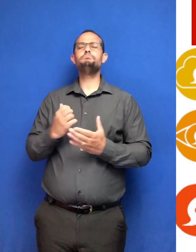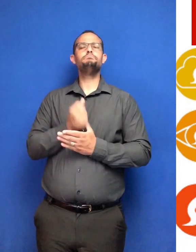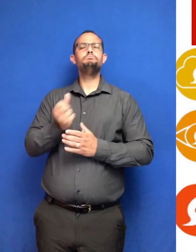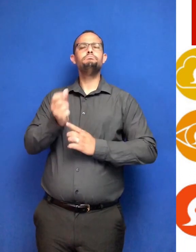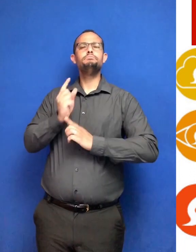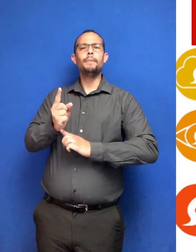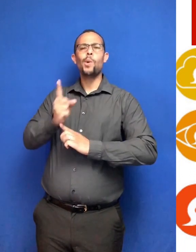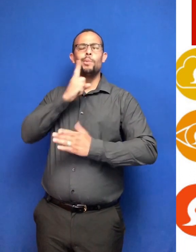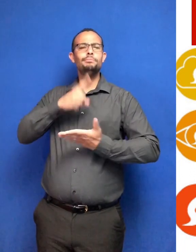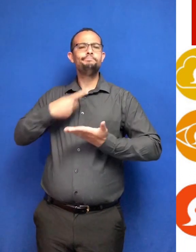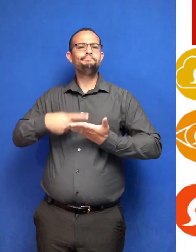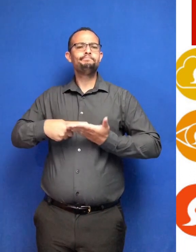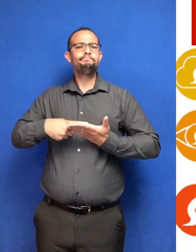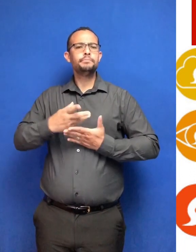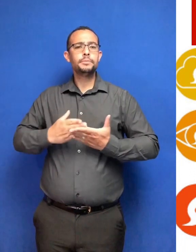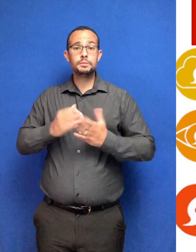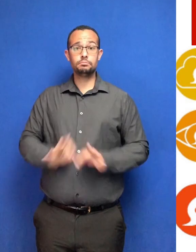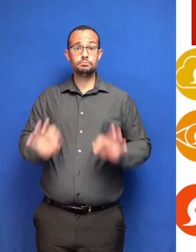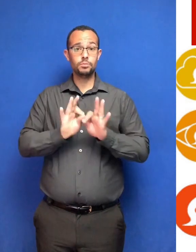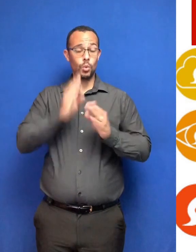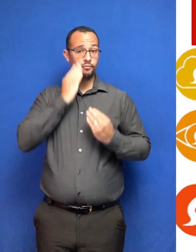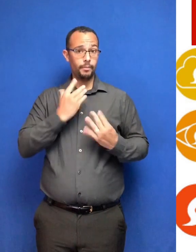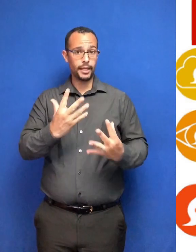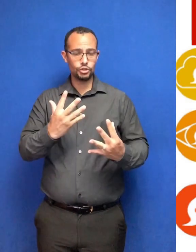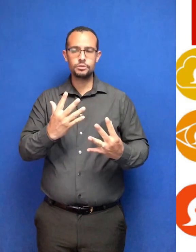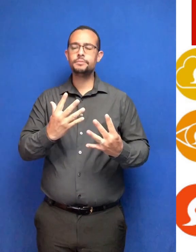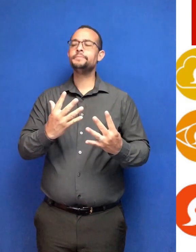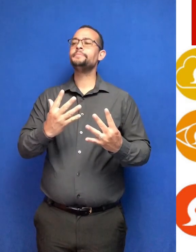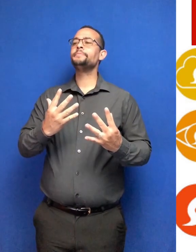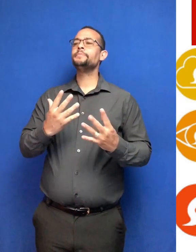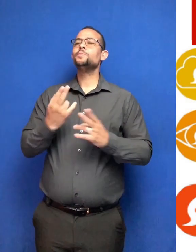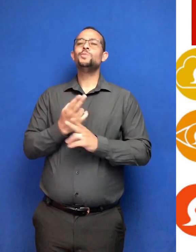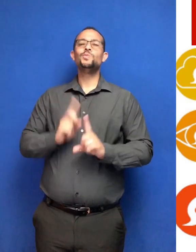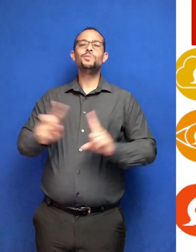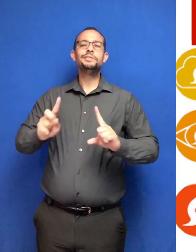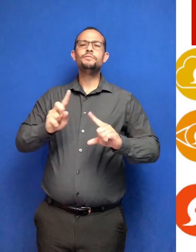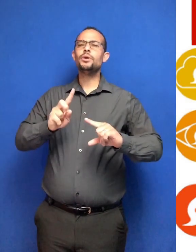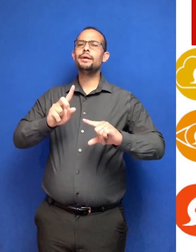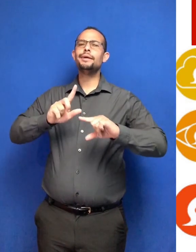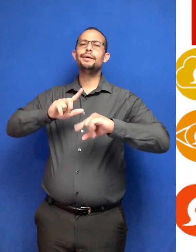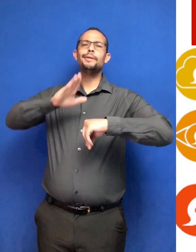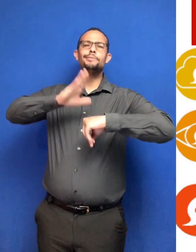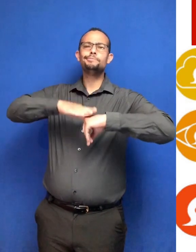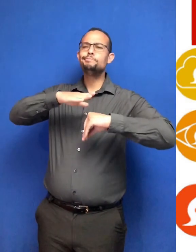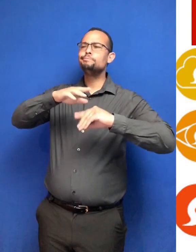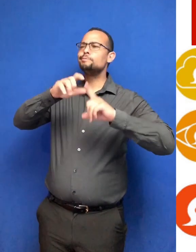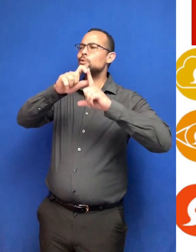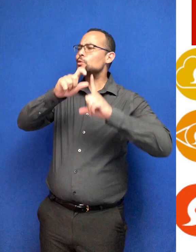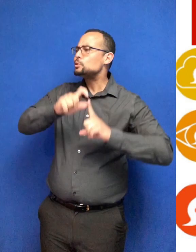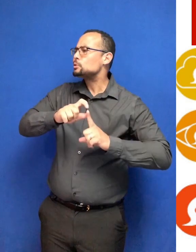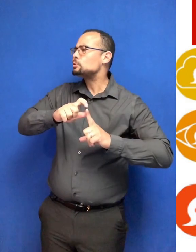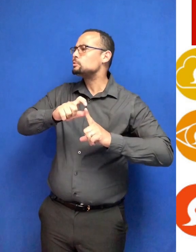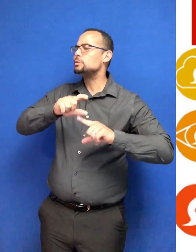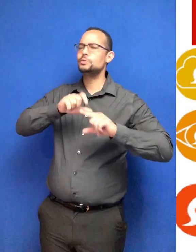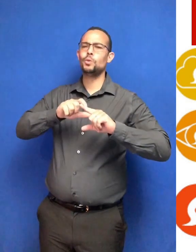Let's take a moment to talk about some important information. The different warnings that are used for wind speeds,